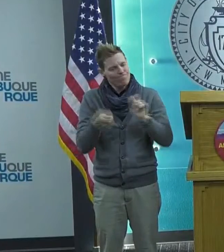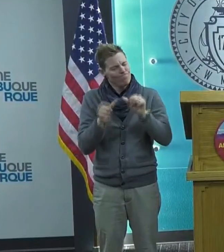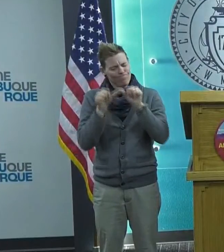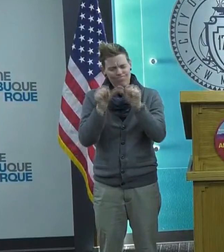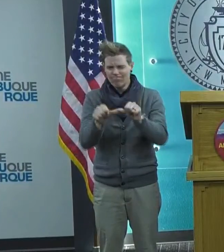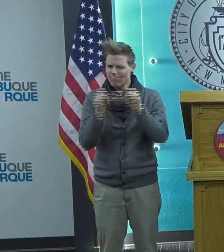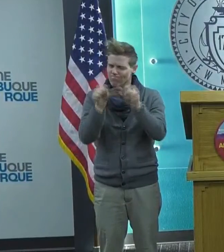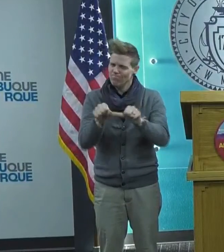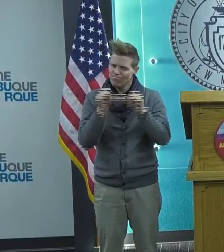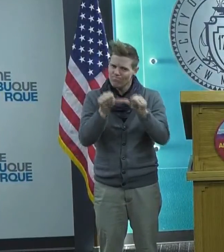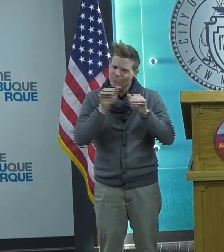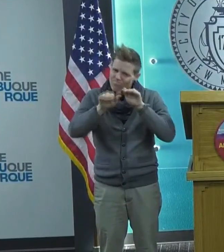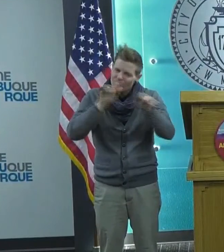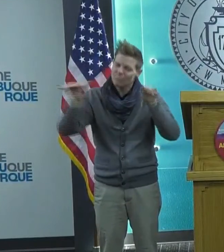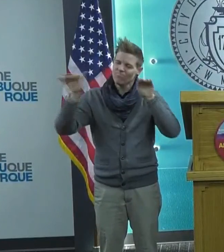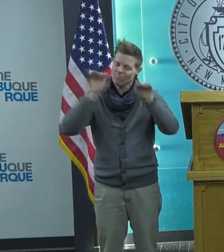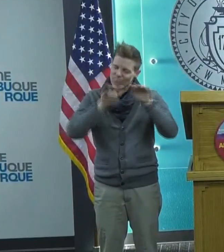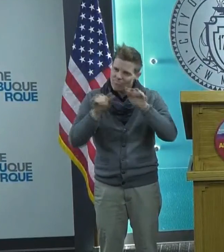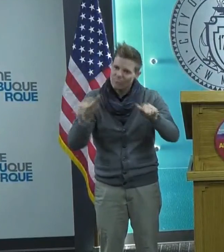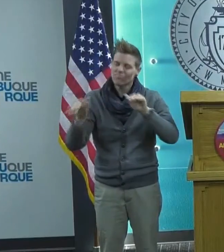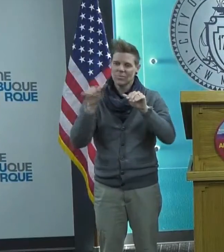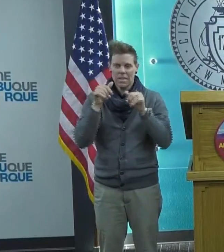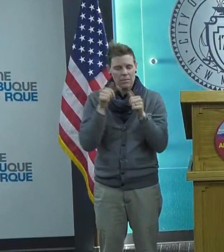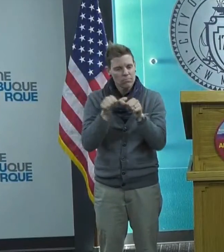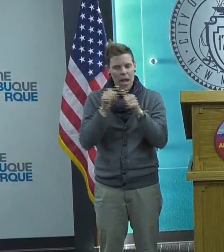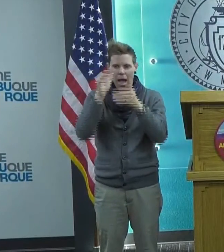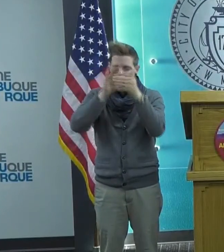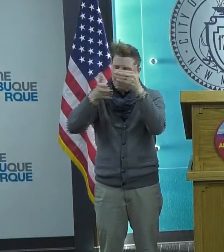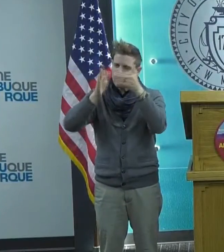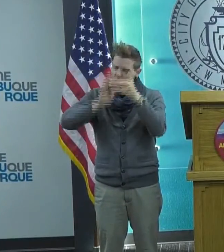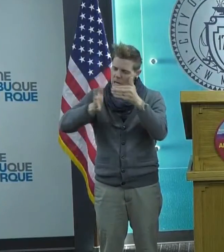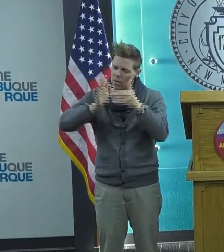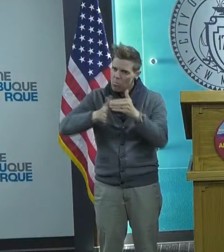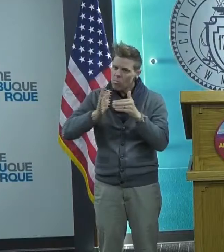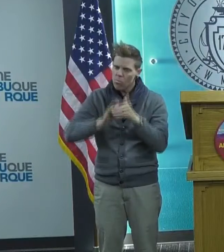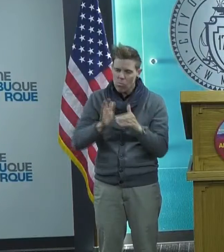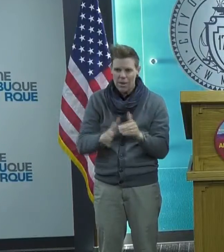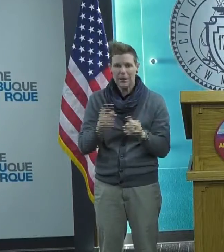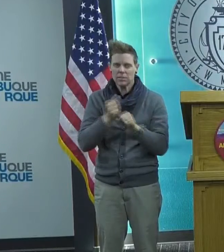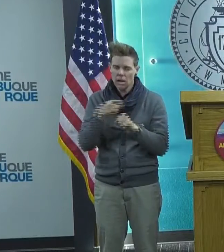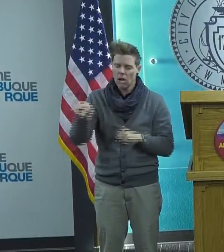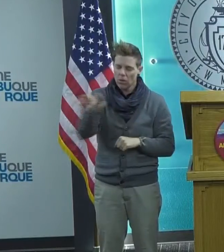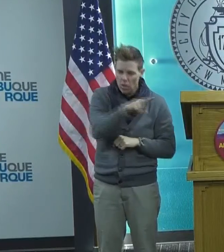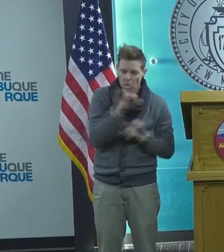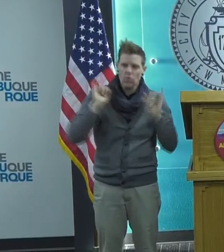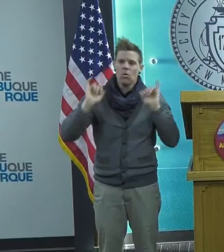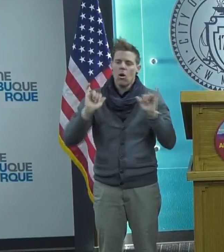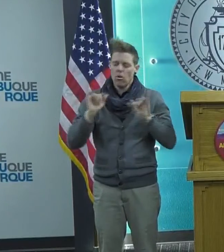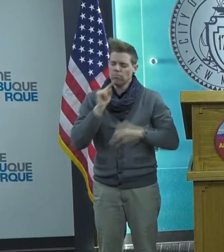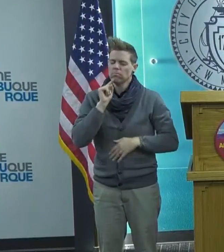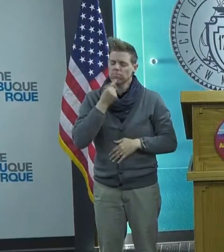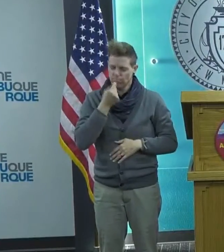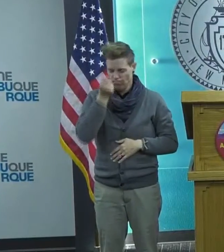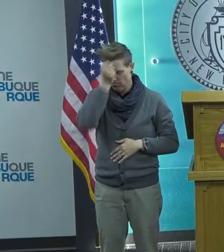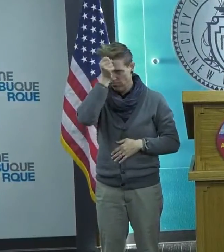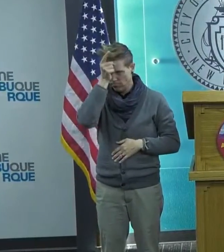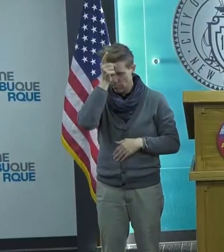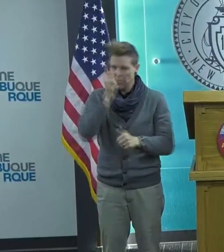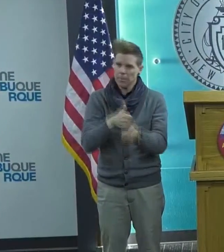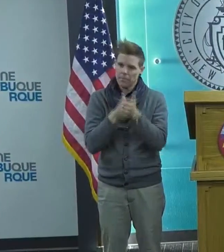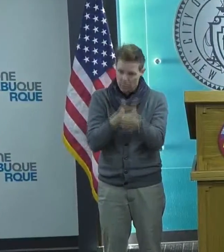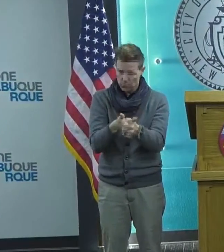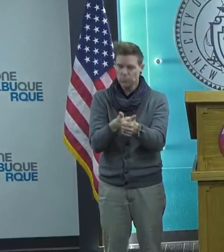areas each weekend until this changes. So Friday, we'll probably be sharing what we'll be focusing on for this coming